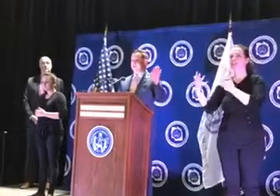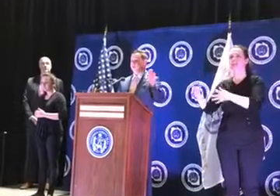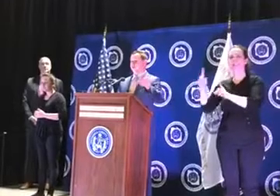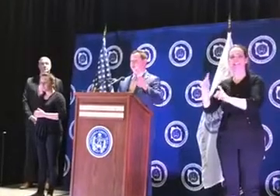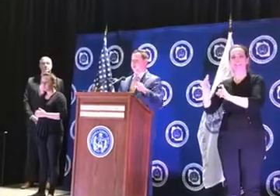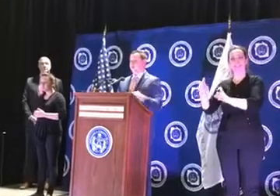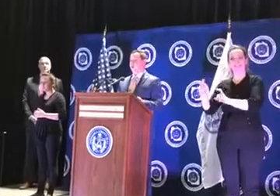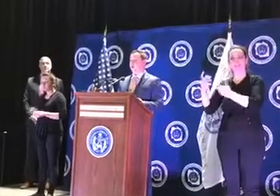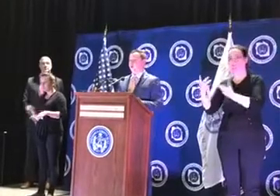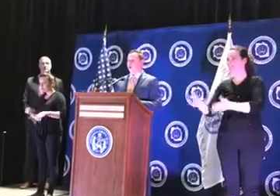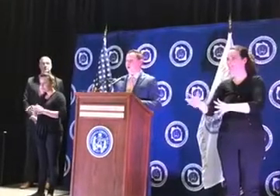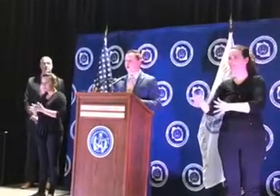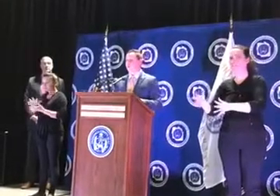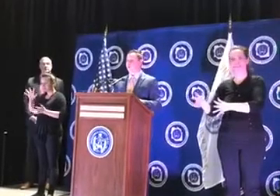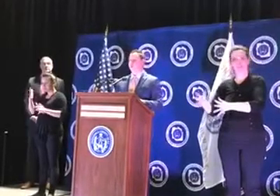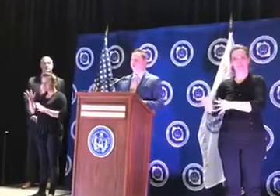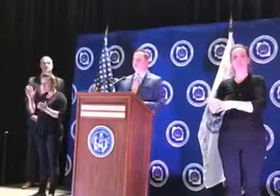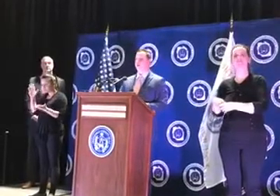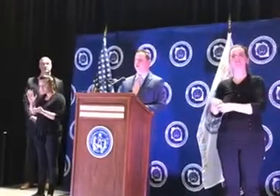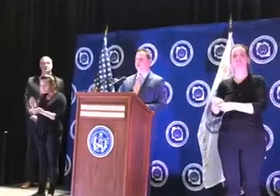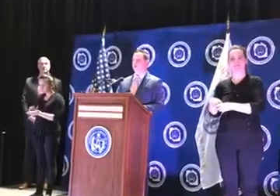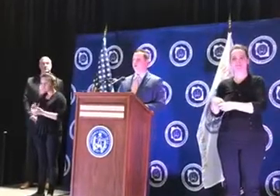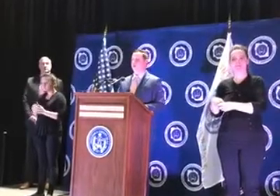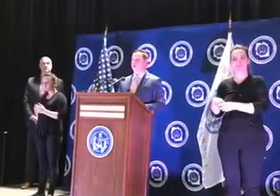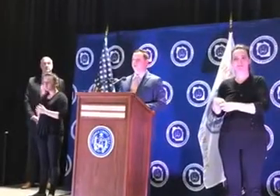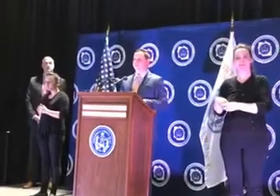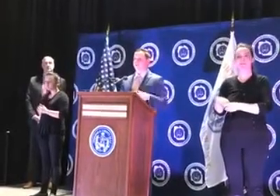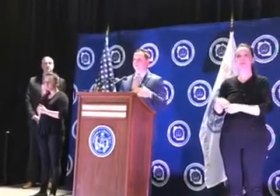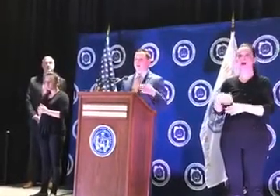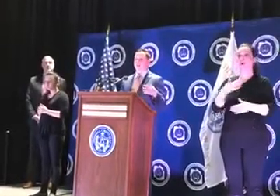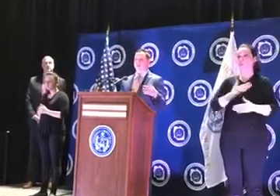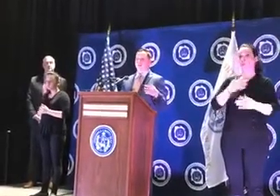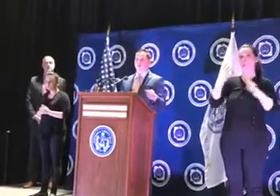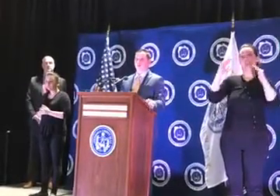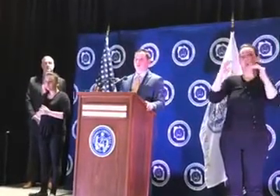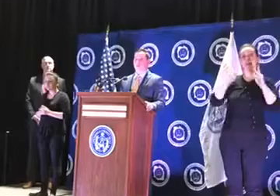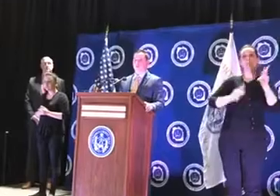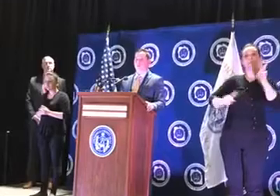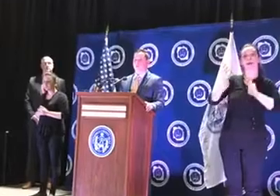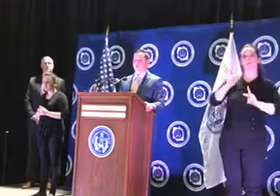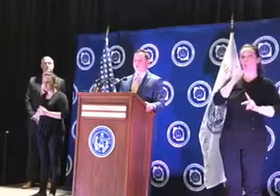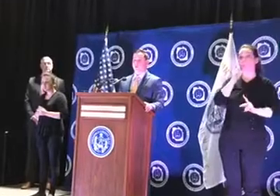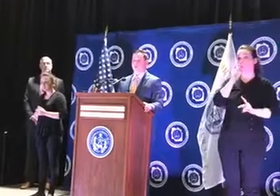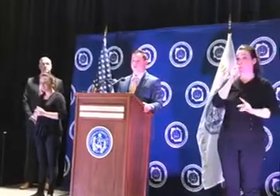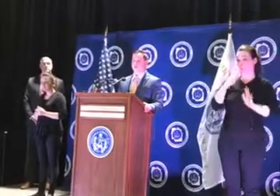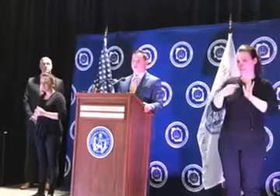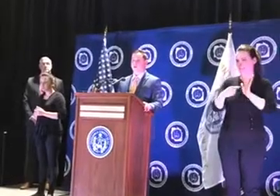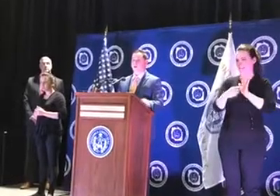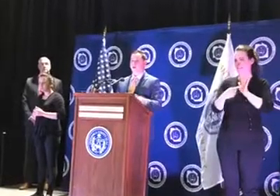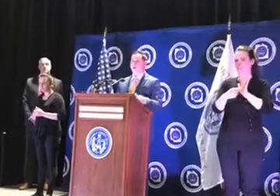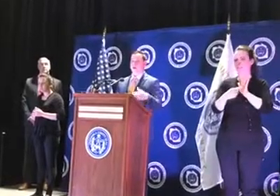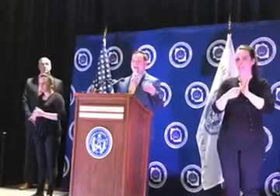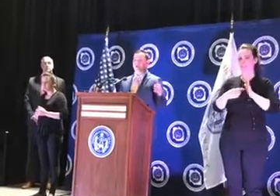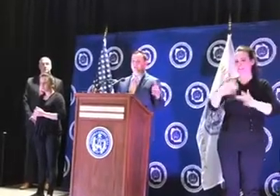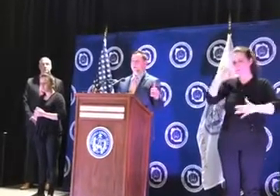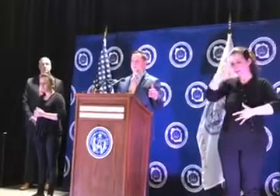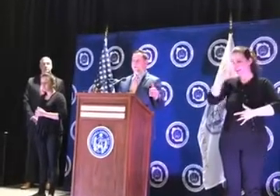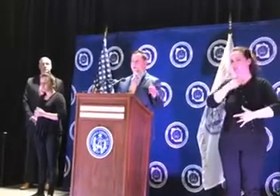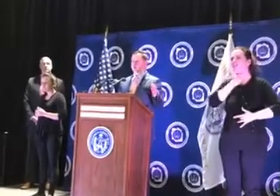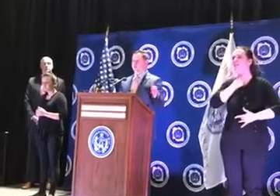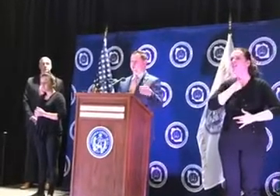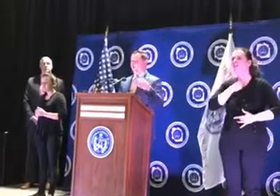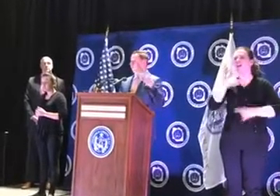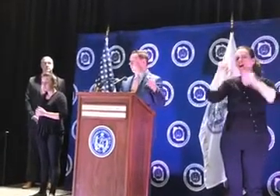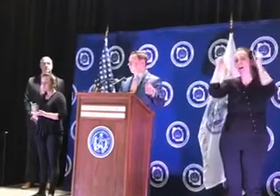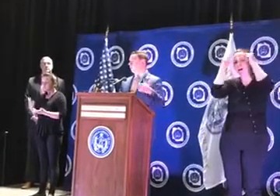data continues to go that way, our hope is that people who are symptomatic with respiratory illness are getting tested. And